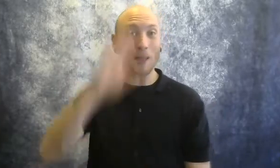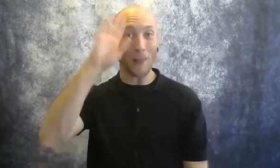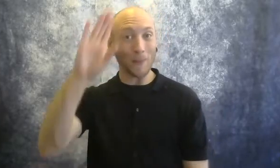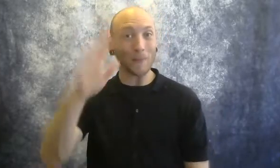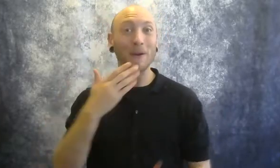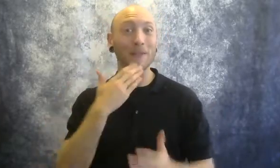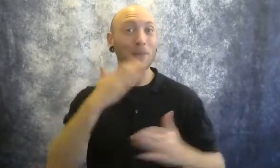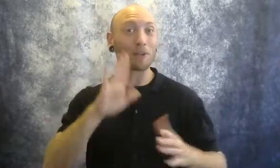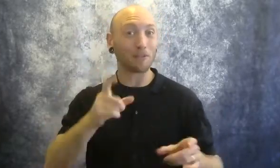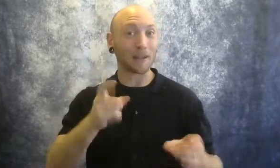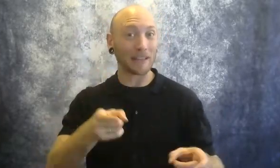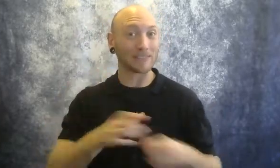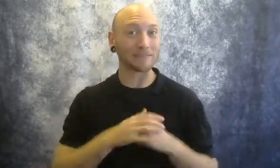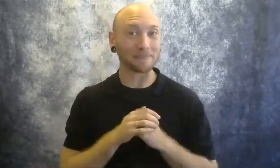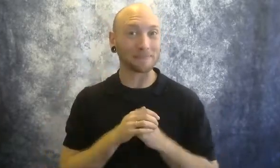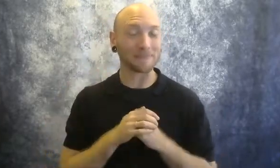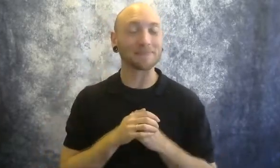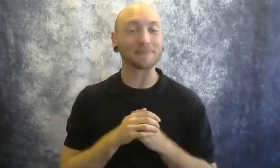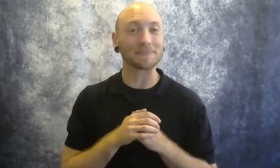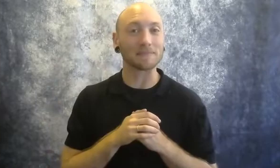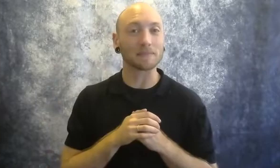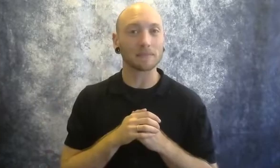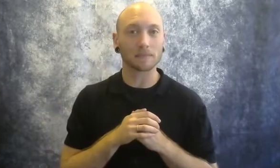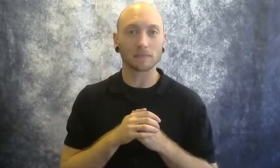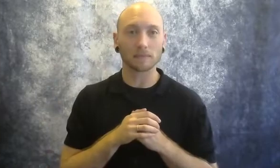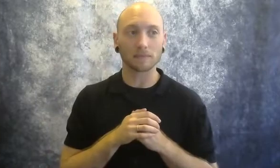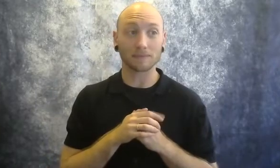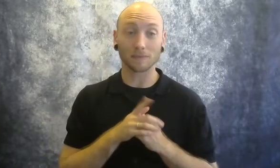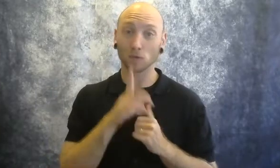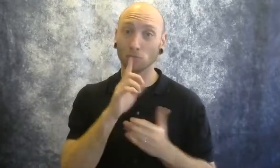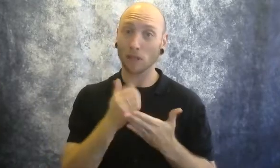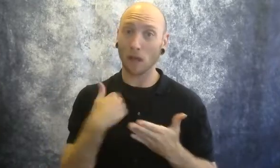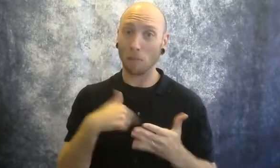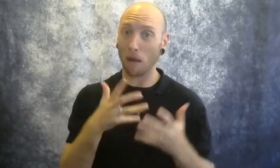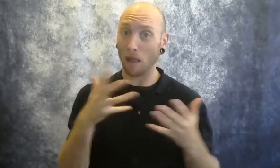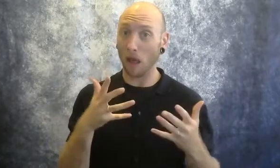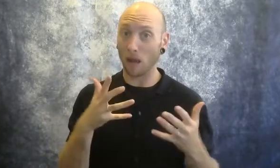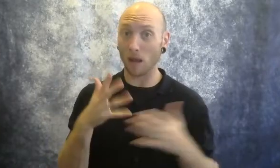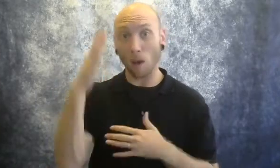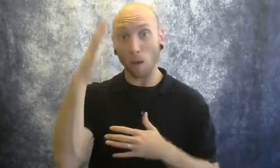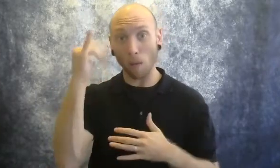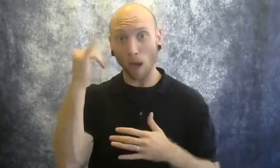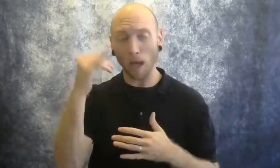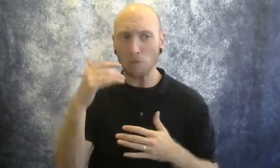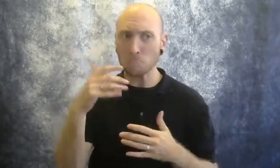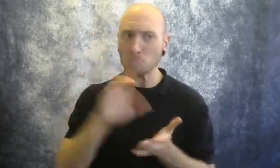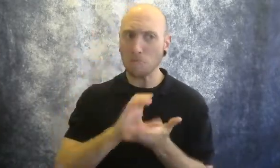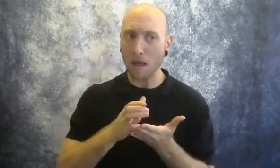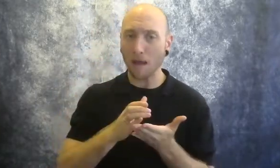1999, he says, greetings. Thanks so much for your very generous and timely gift. it was a real boost to us, not